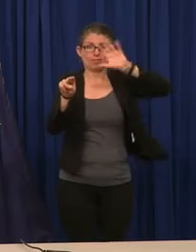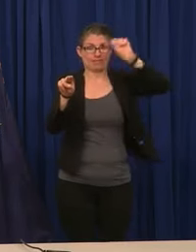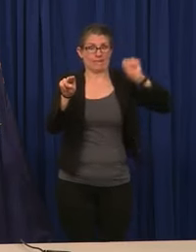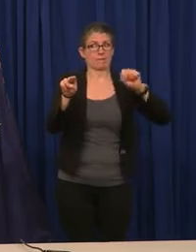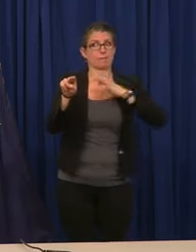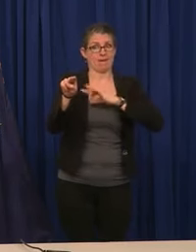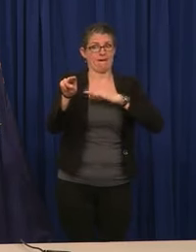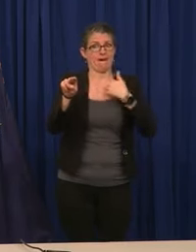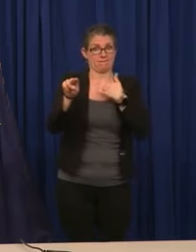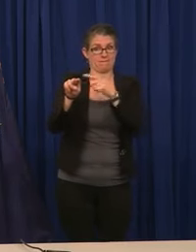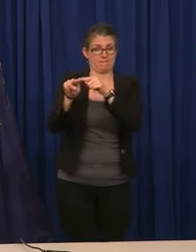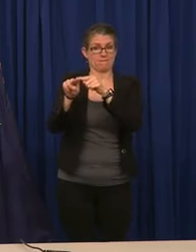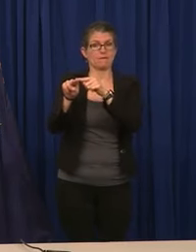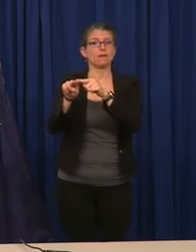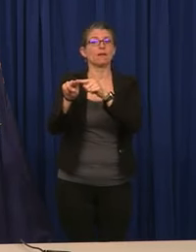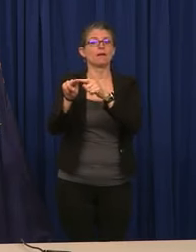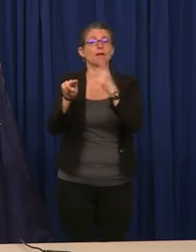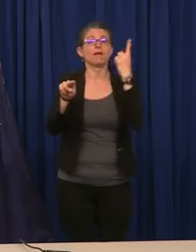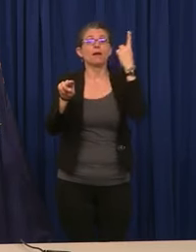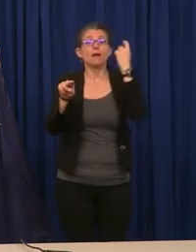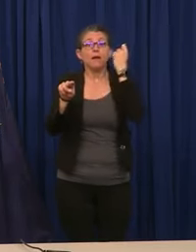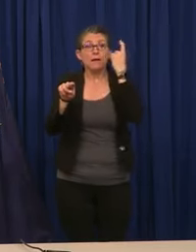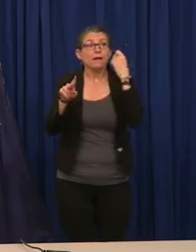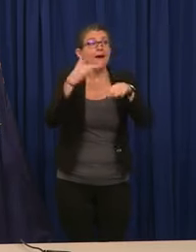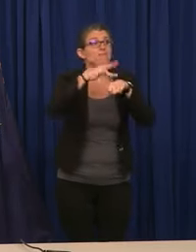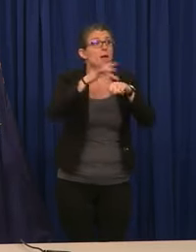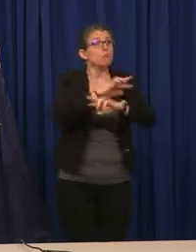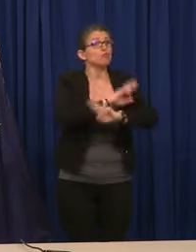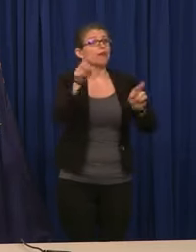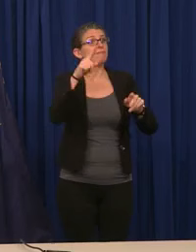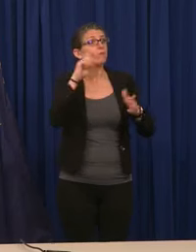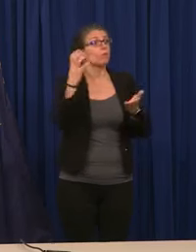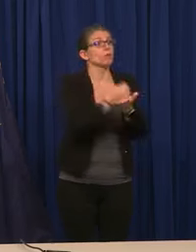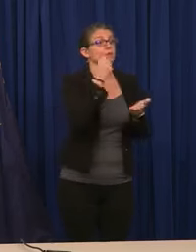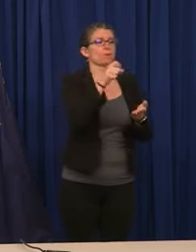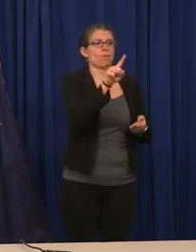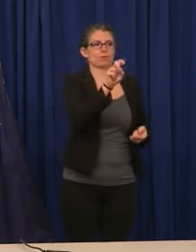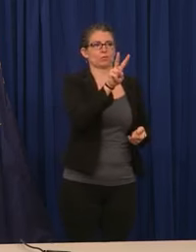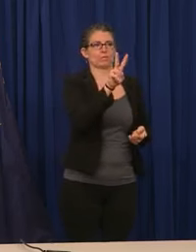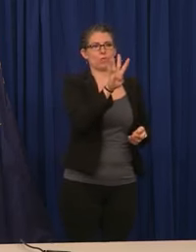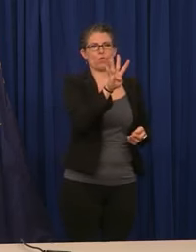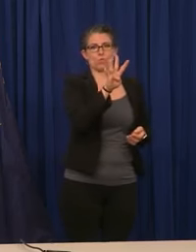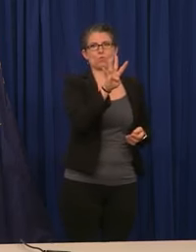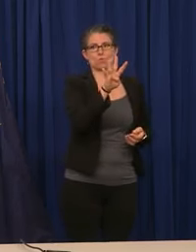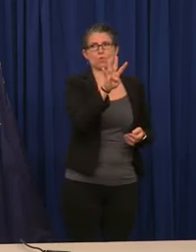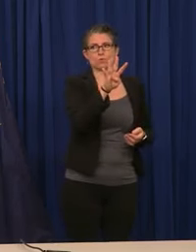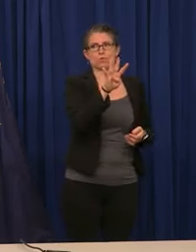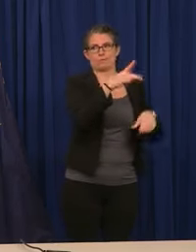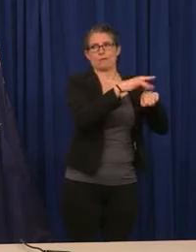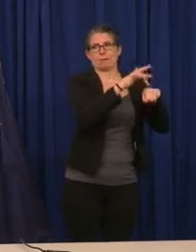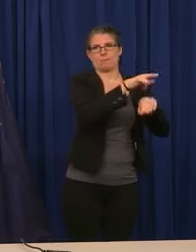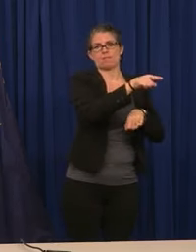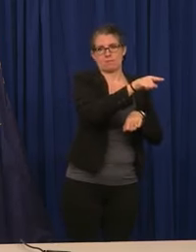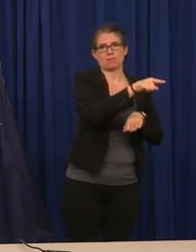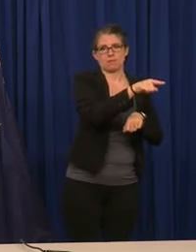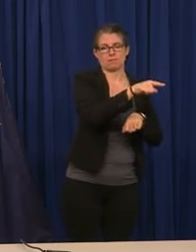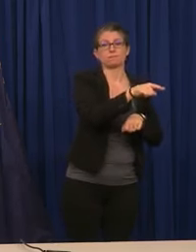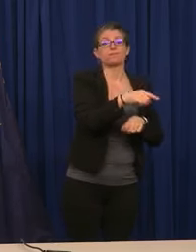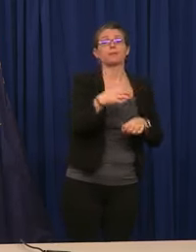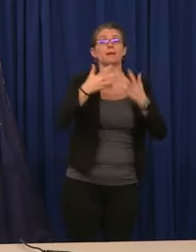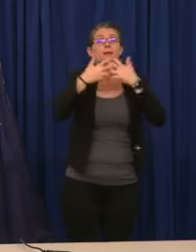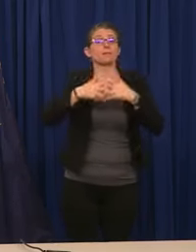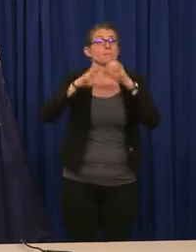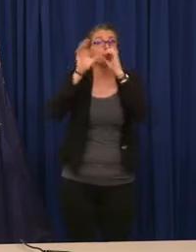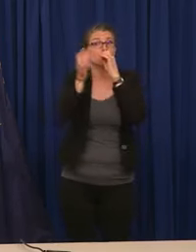124 of which are available. There are approximately 348 ventilators across the state,